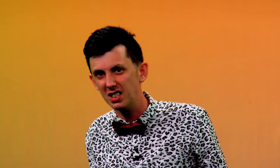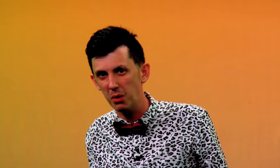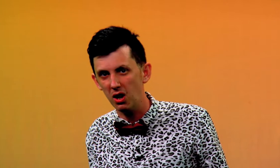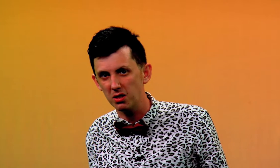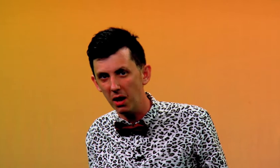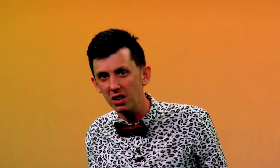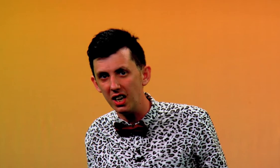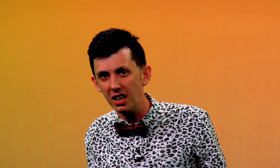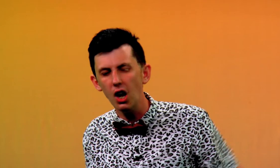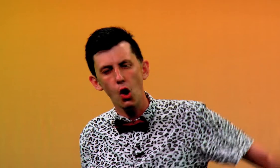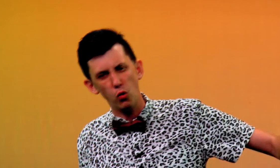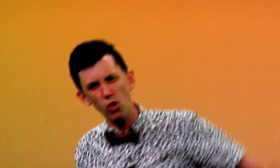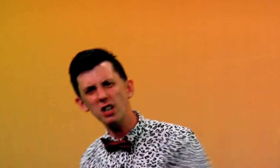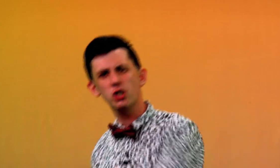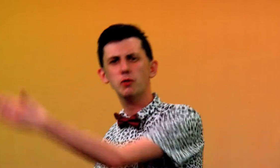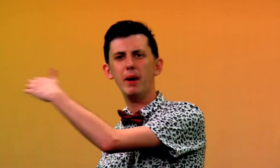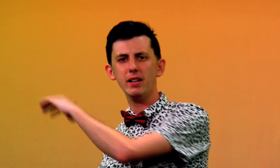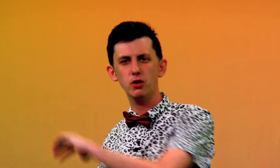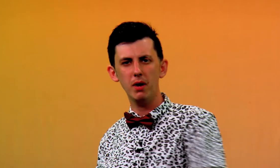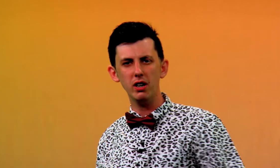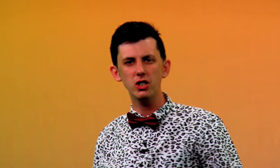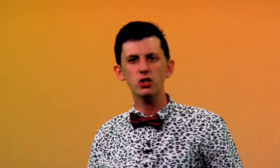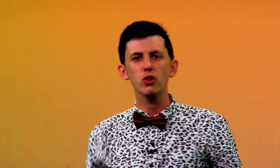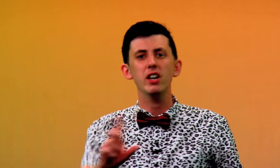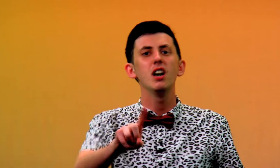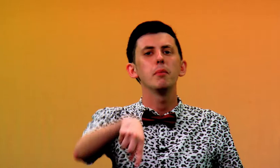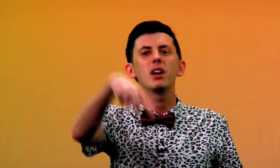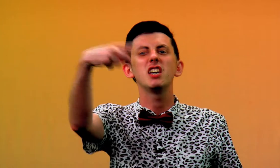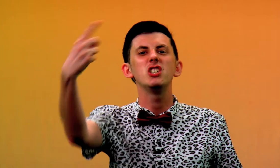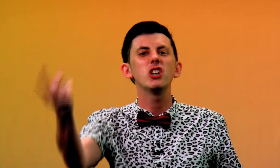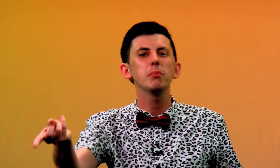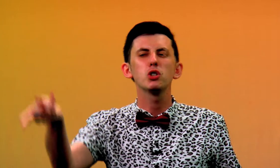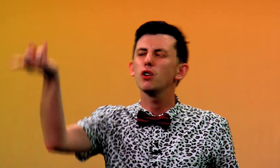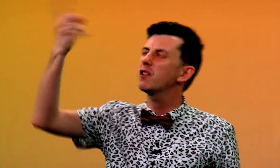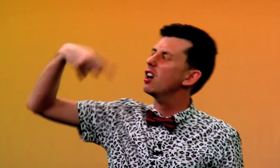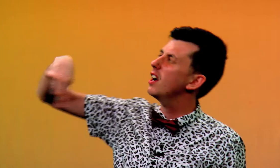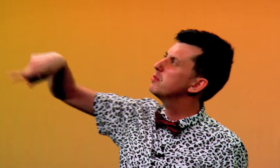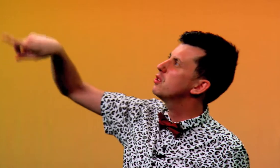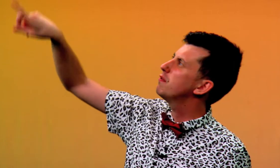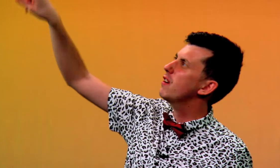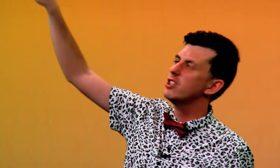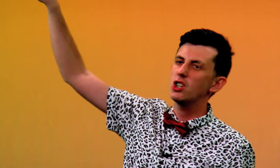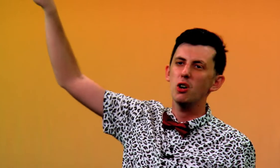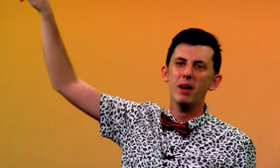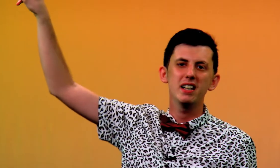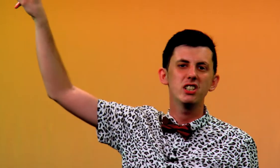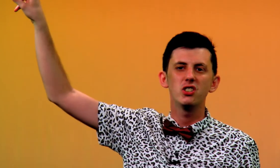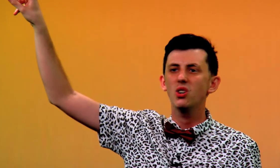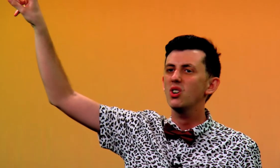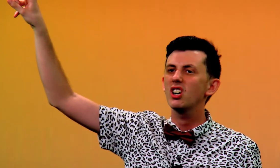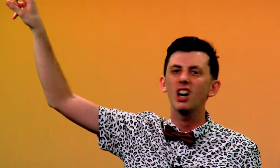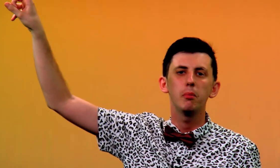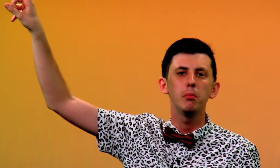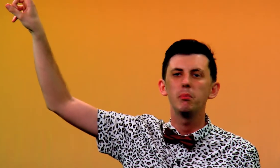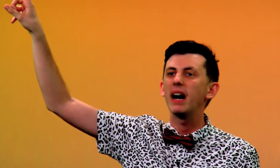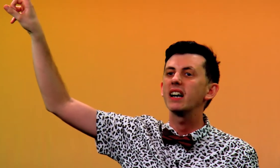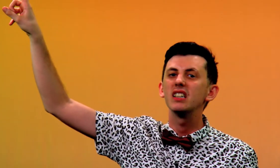smart as Monkey, rushed back to Monkey's tree. Monkey jumped off, climbed to the very top, and did not come back